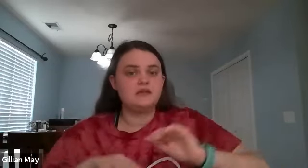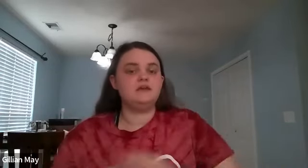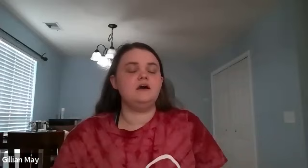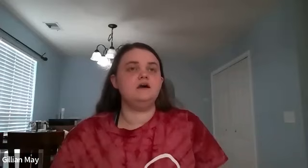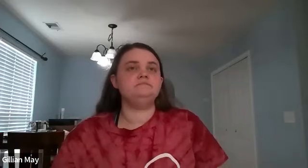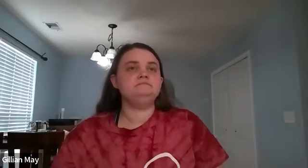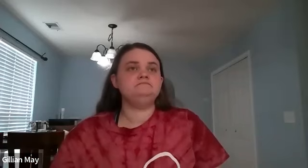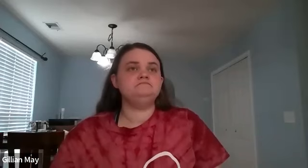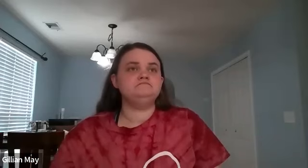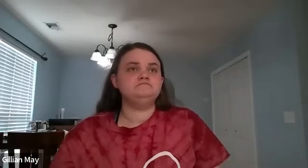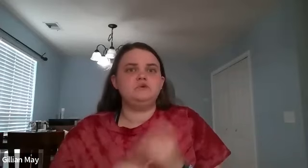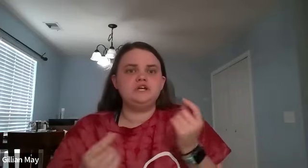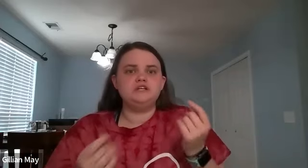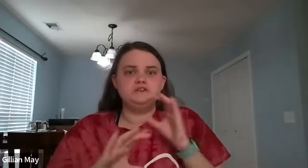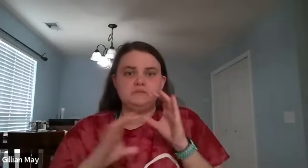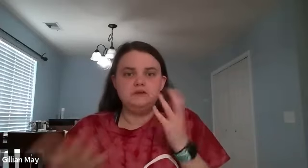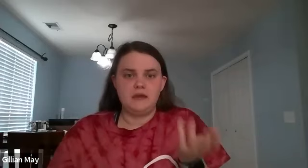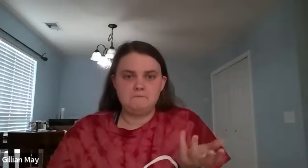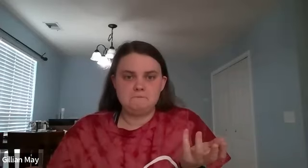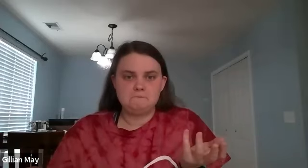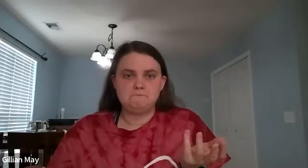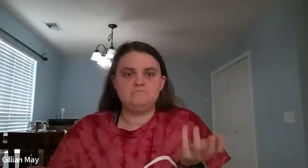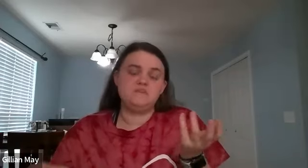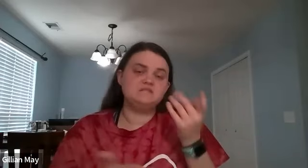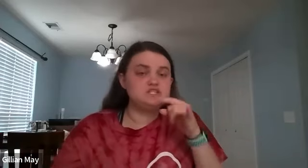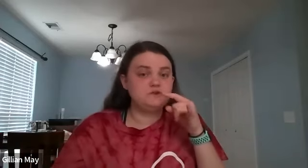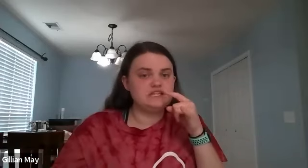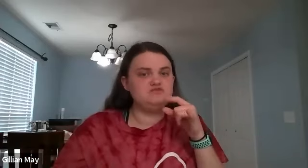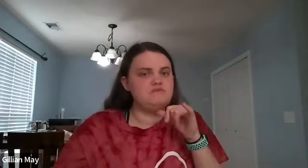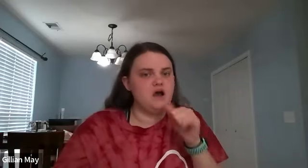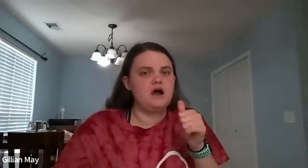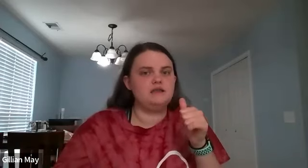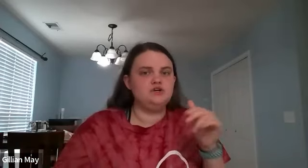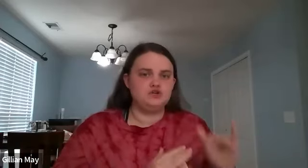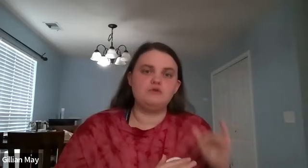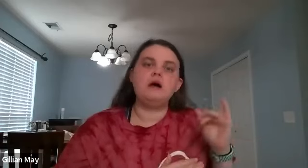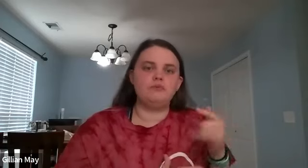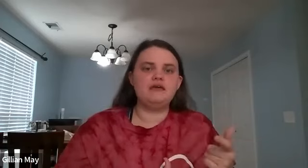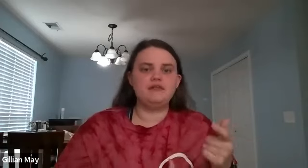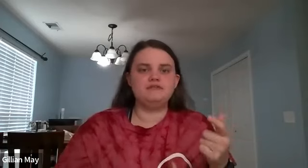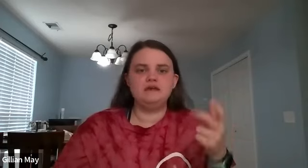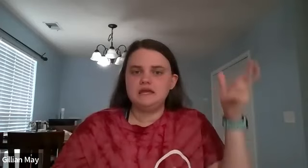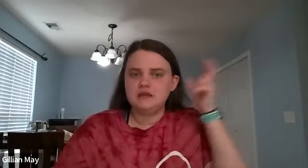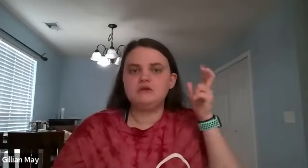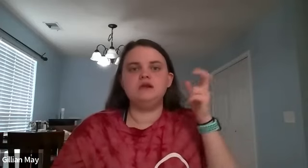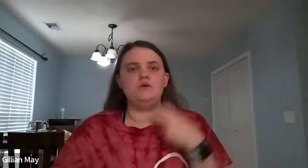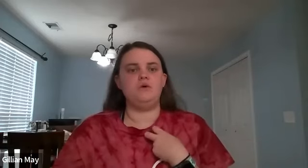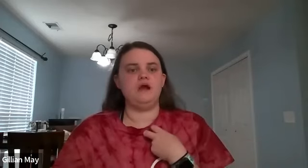it. What are you going to do to communicate? Like, especially for kids who have not grown up with hearing or